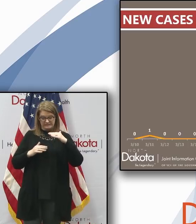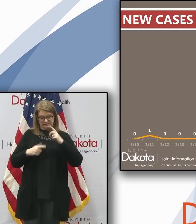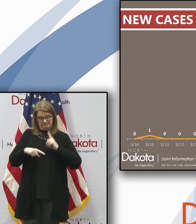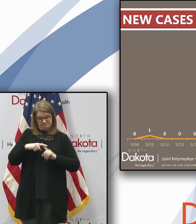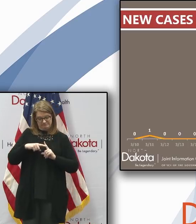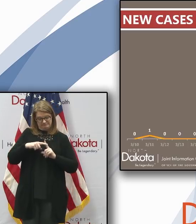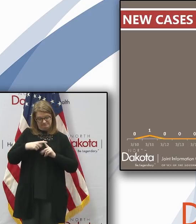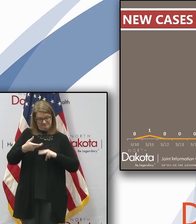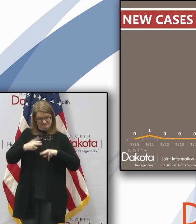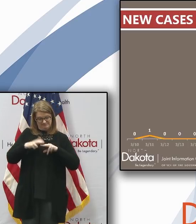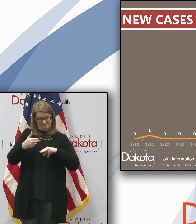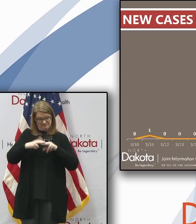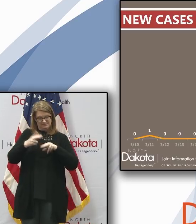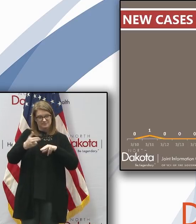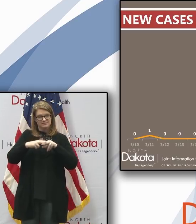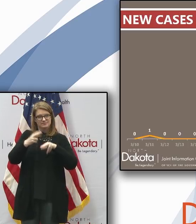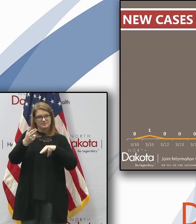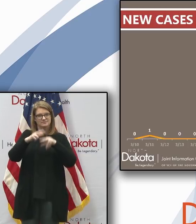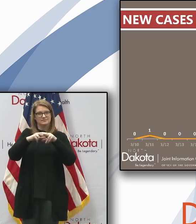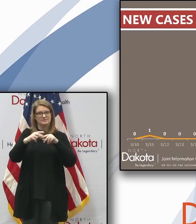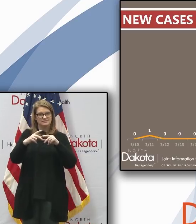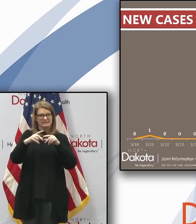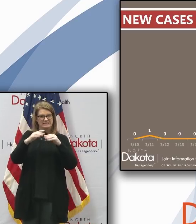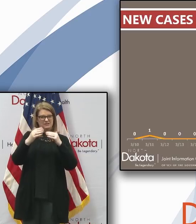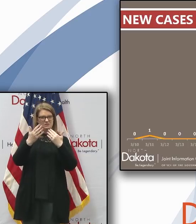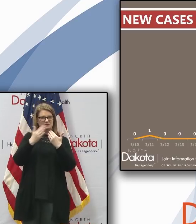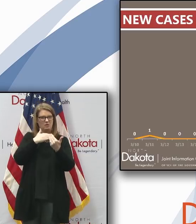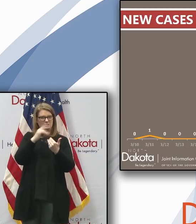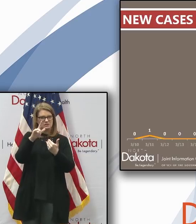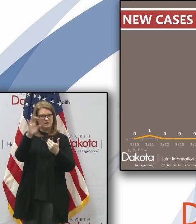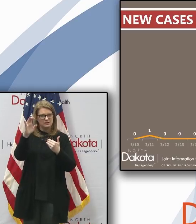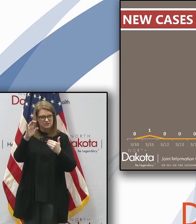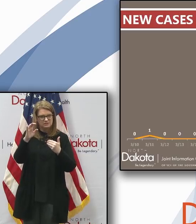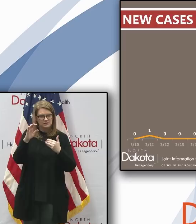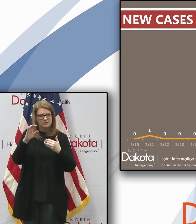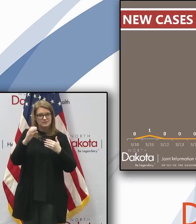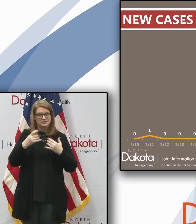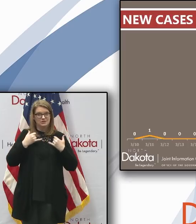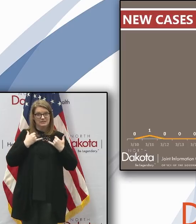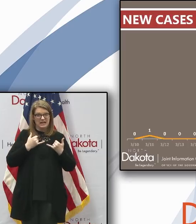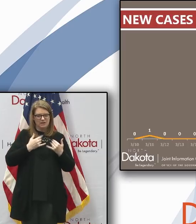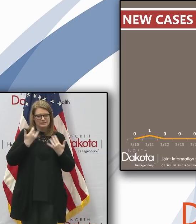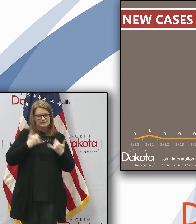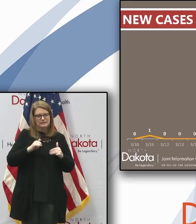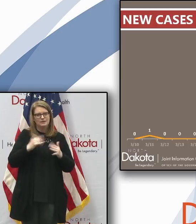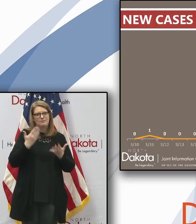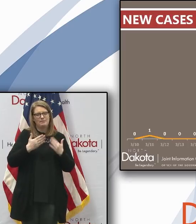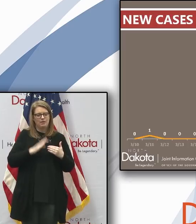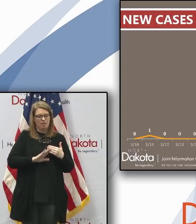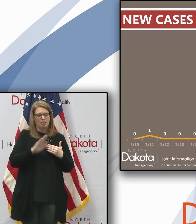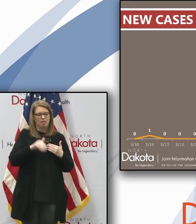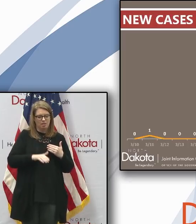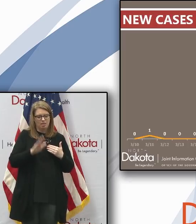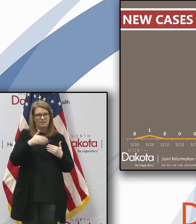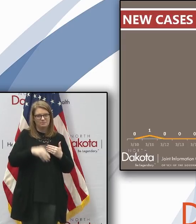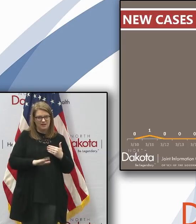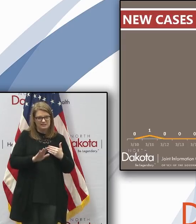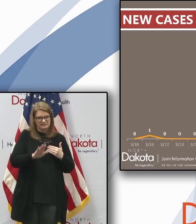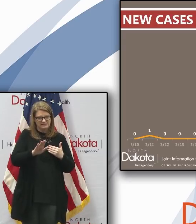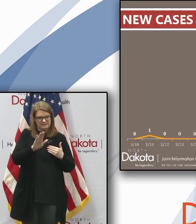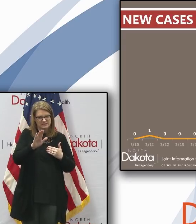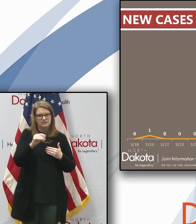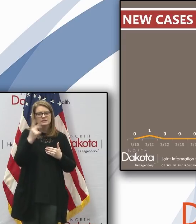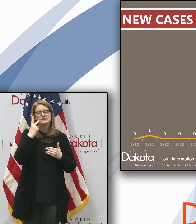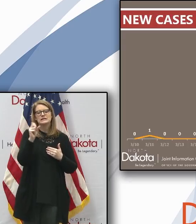cases level for a state. So we're still in a position where things may be jumping around a little bit, but I think you can see they're going up. When we take a look at the slide that